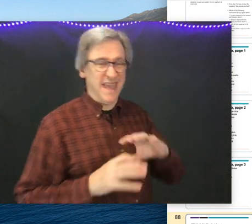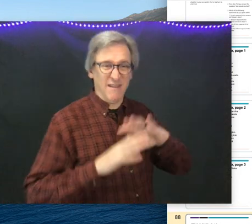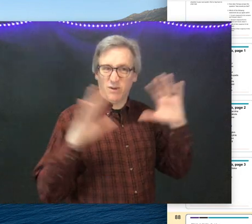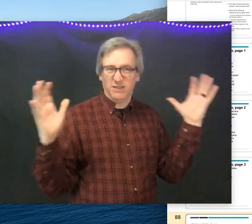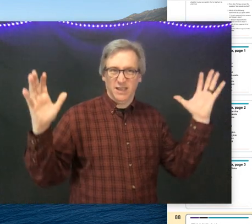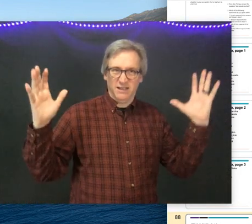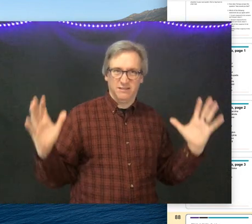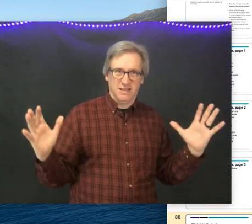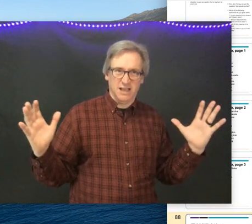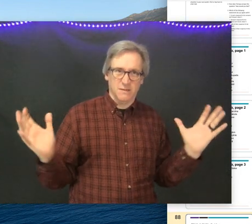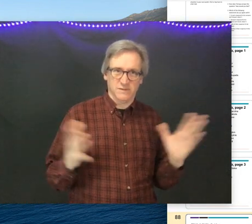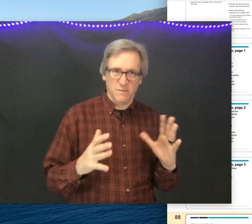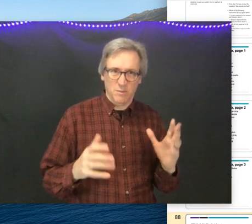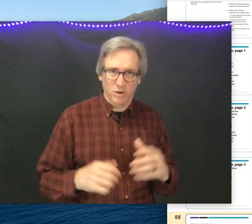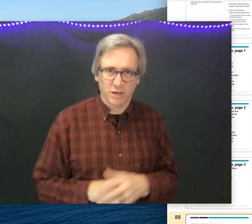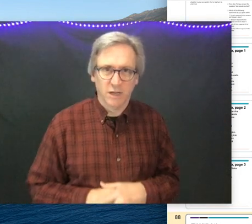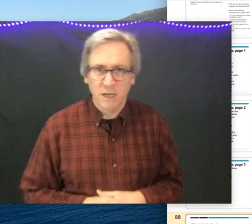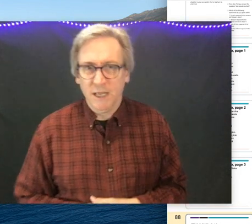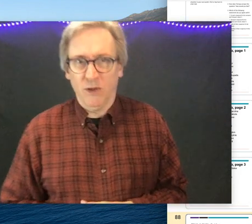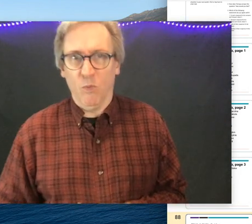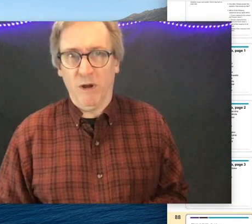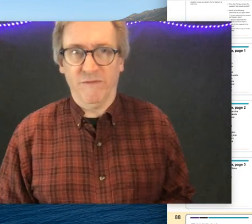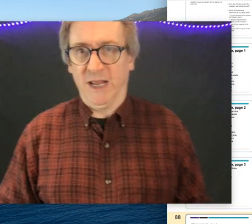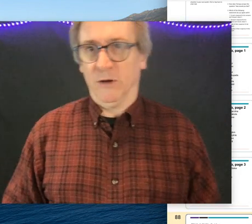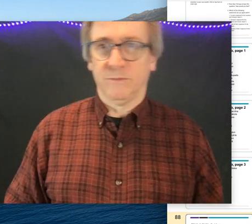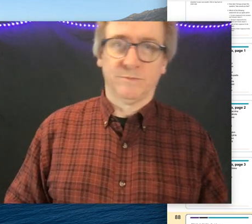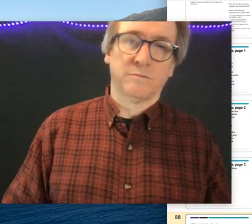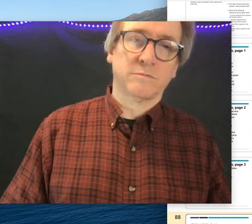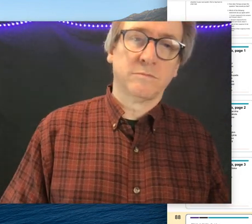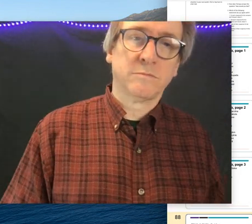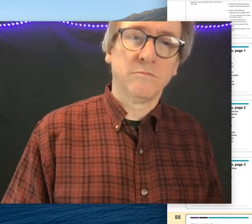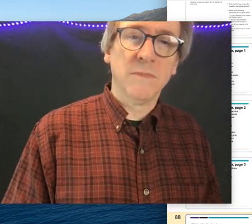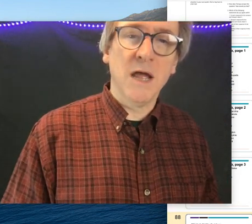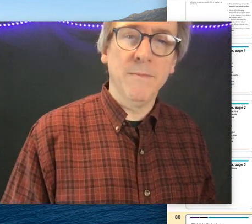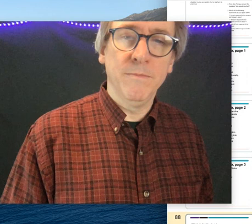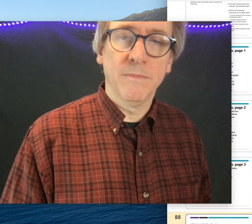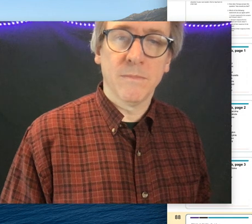11.5 with everything that comes from the book in one video.